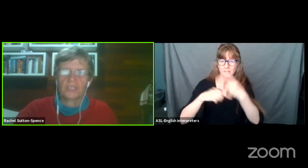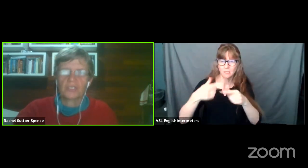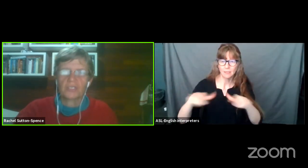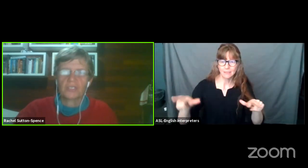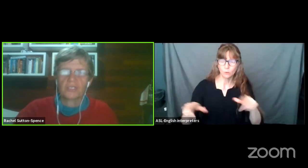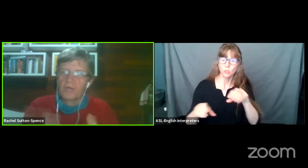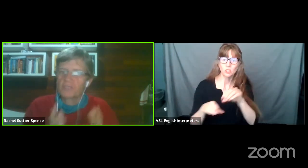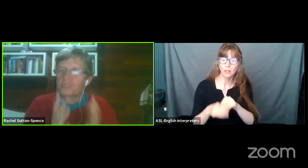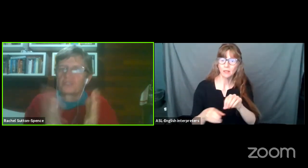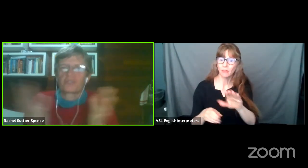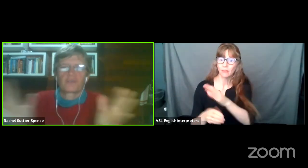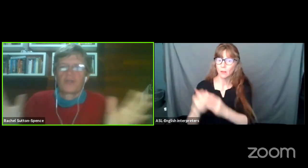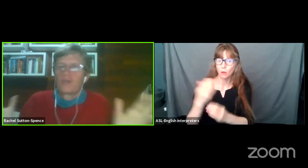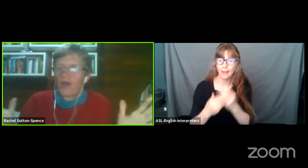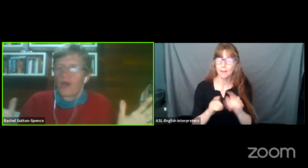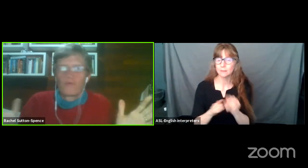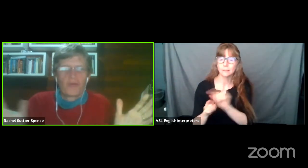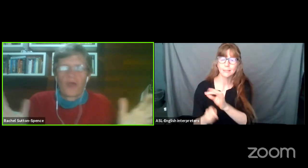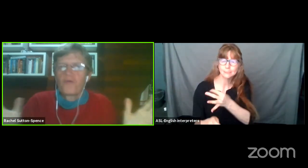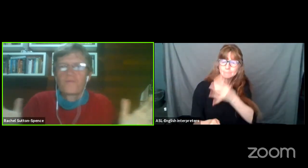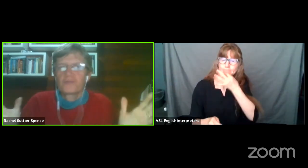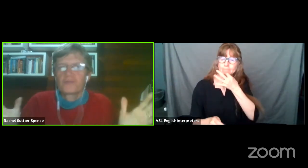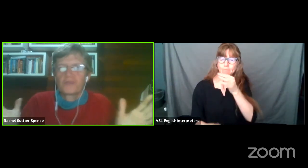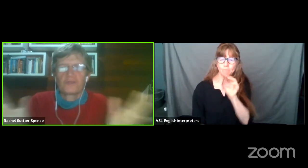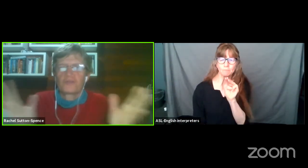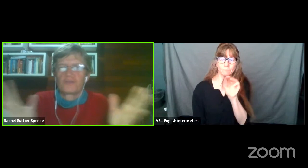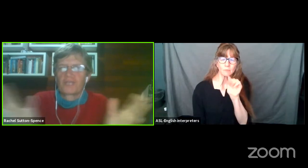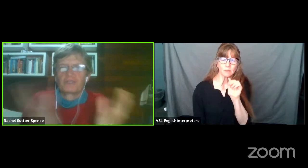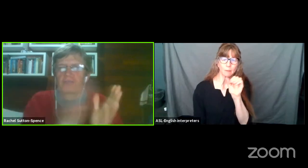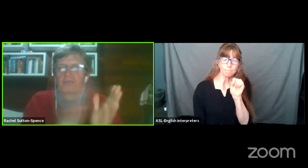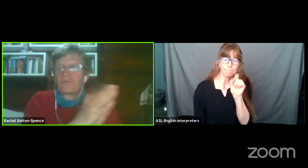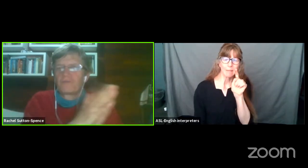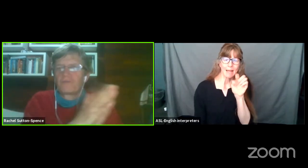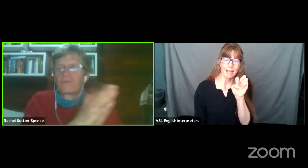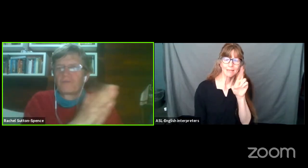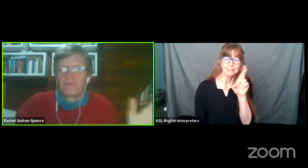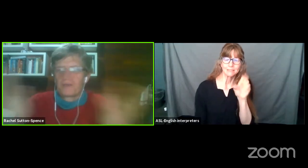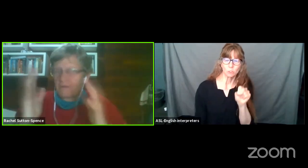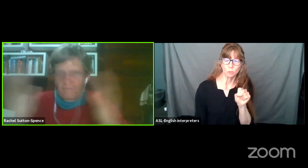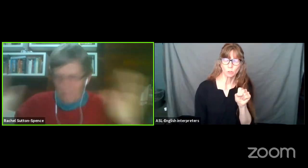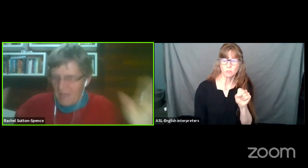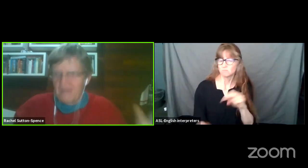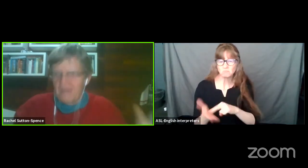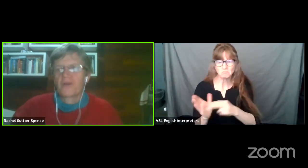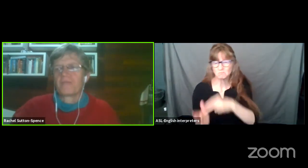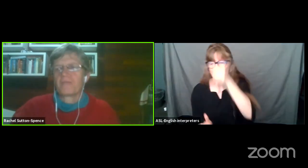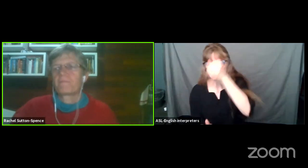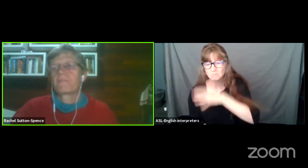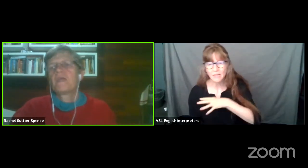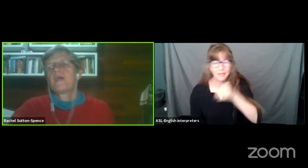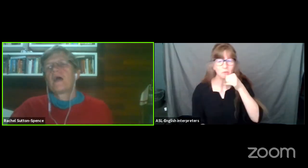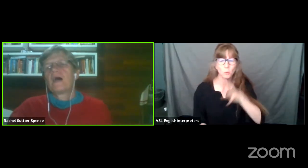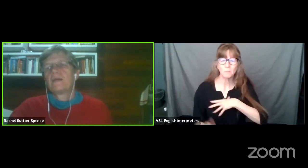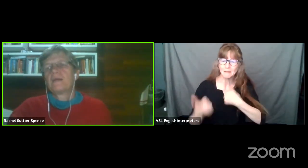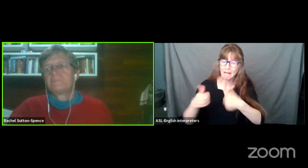masters. And I use masters with open gender, men, women, anybody.